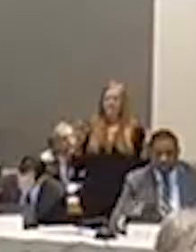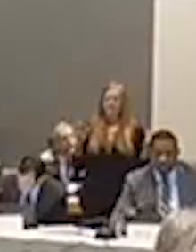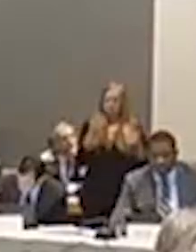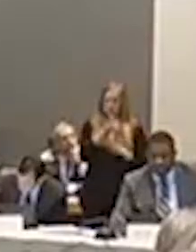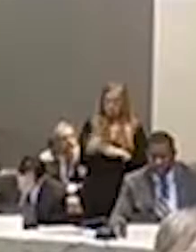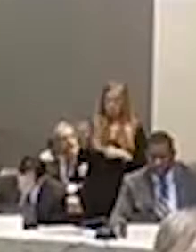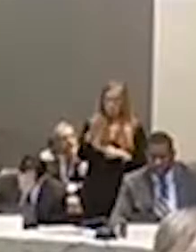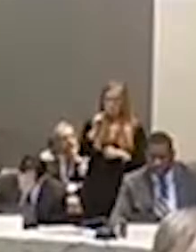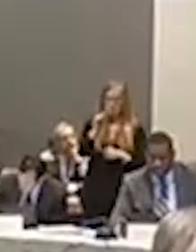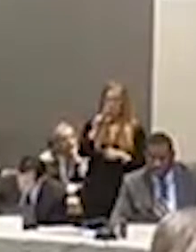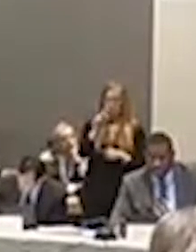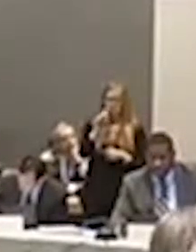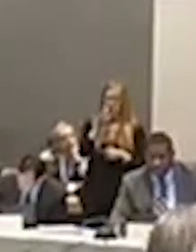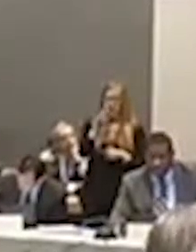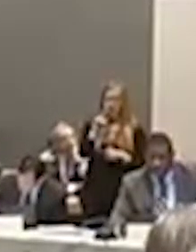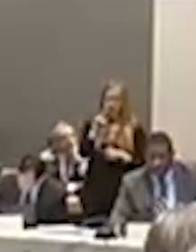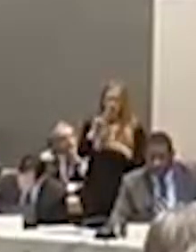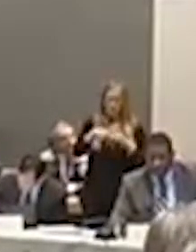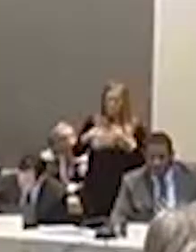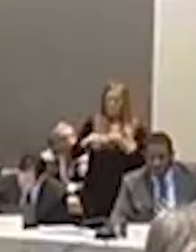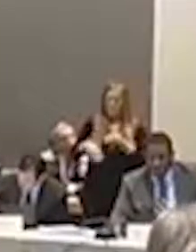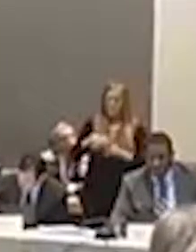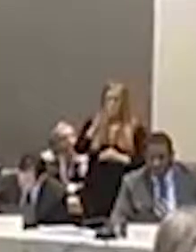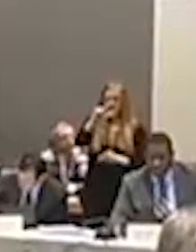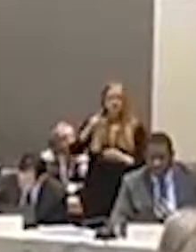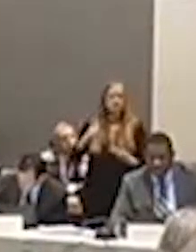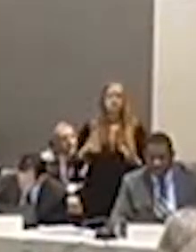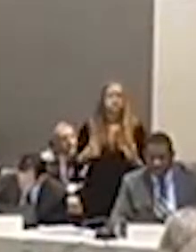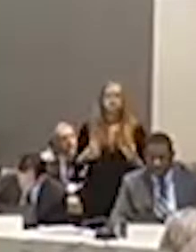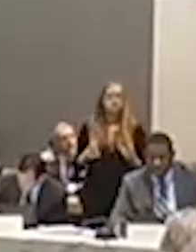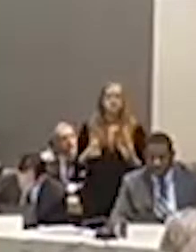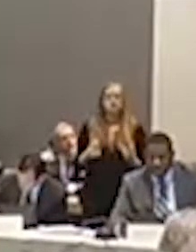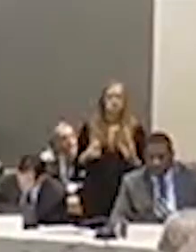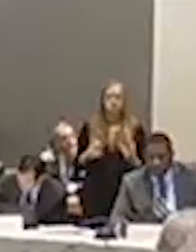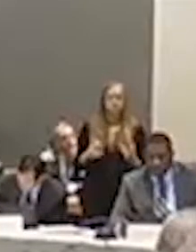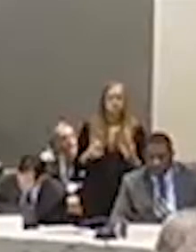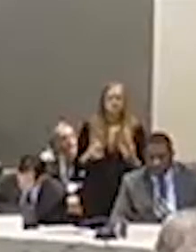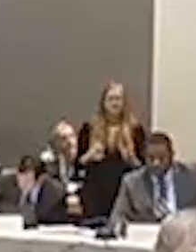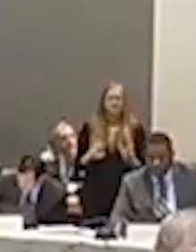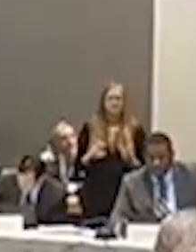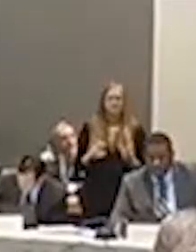That we should not be burdening water customers